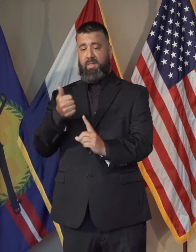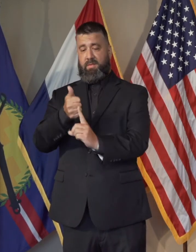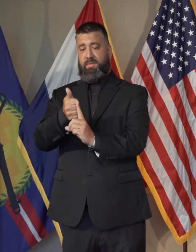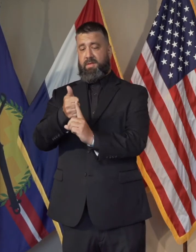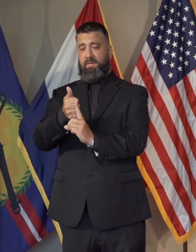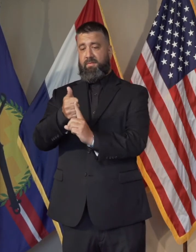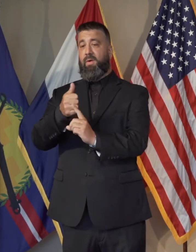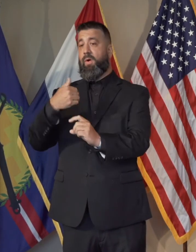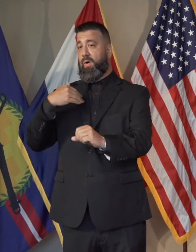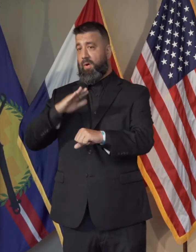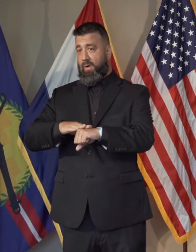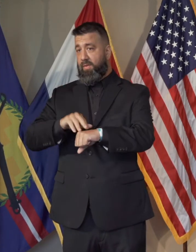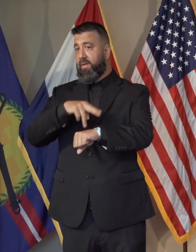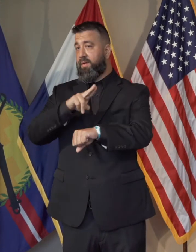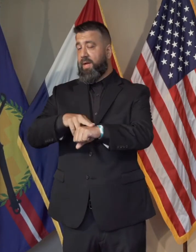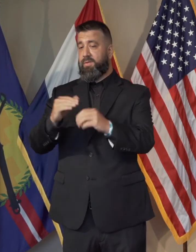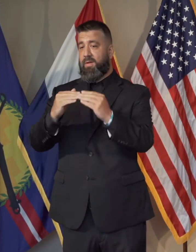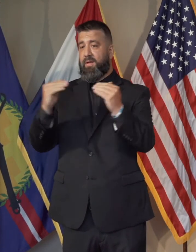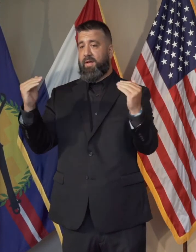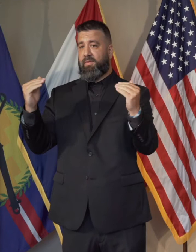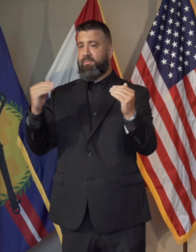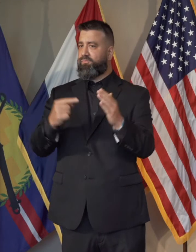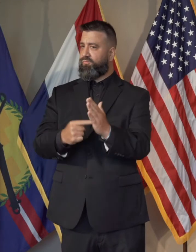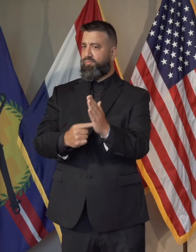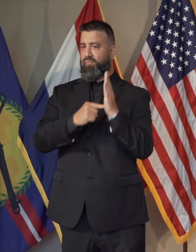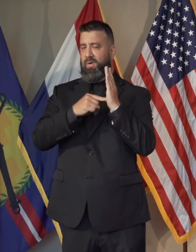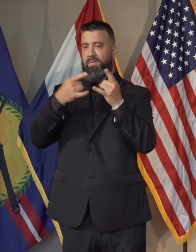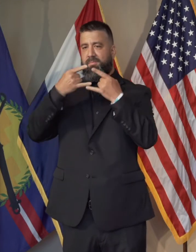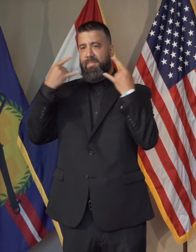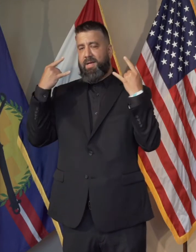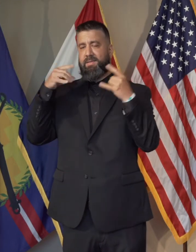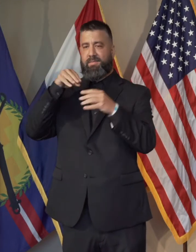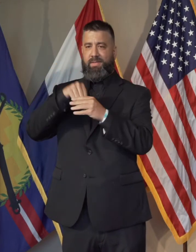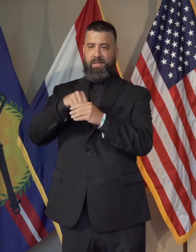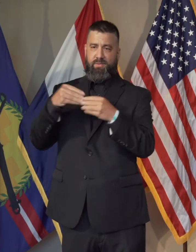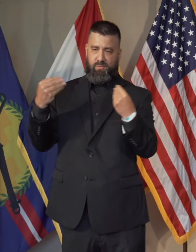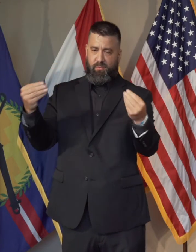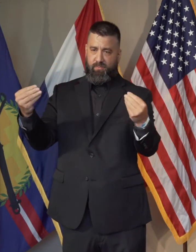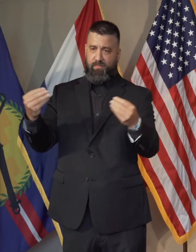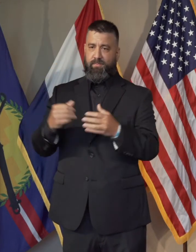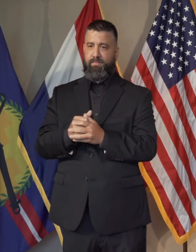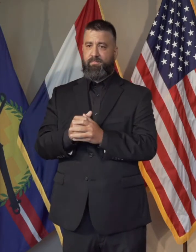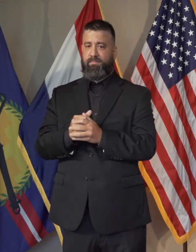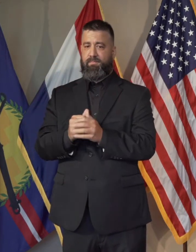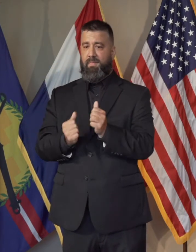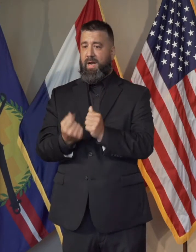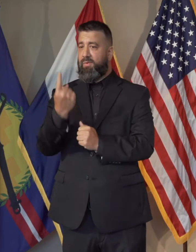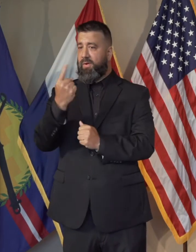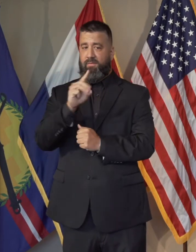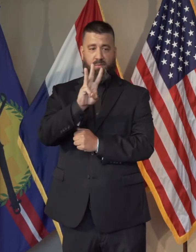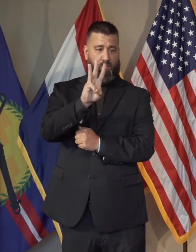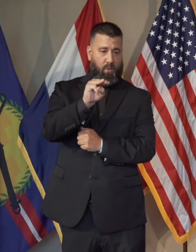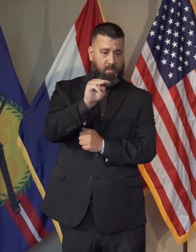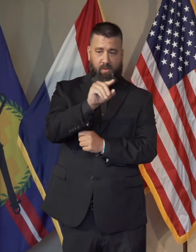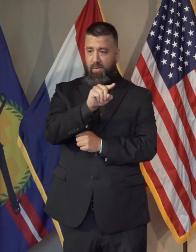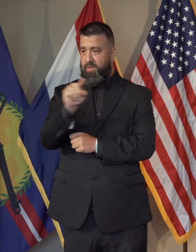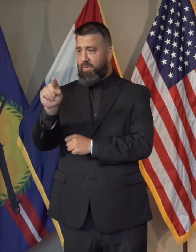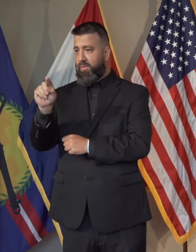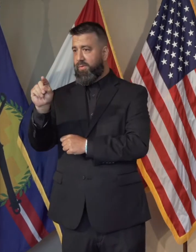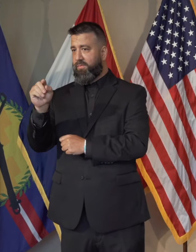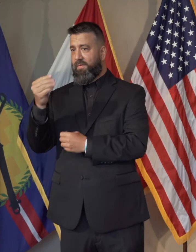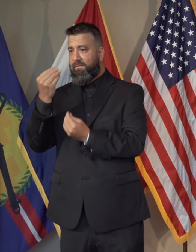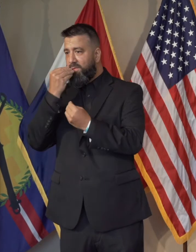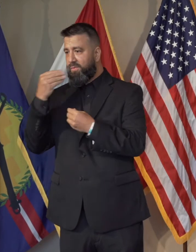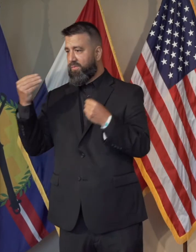the national level, required the enforcement of mask mandates for people to come in their stores. Everybody from Walmart to our grocery stores